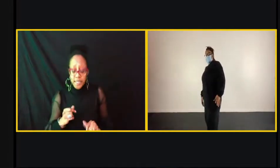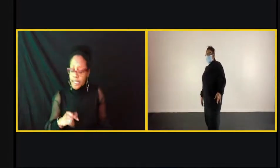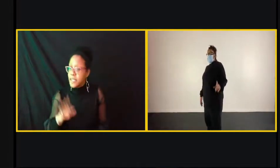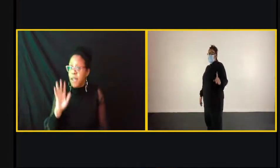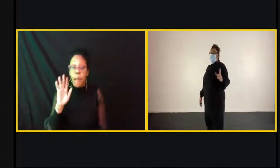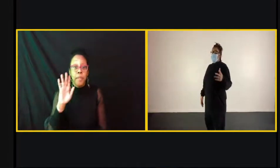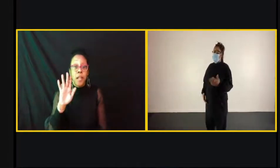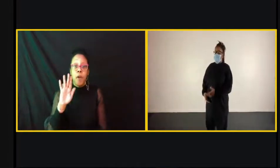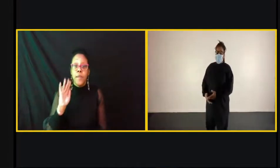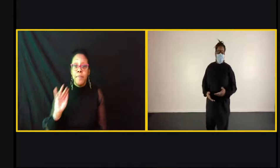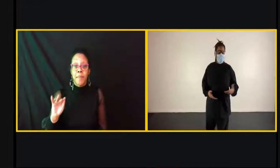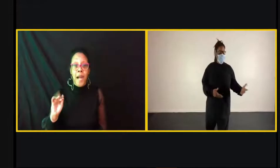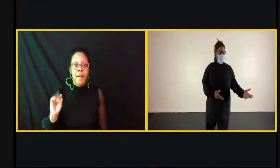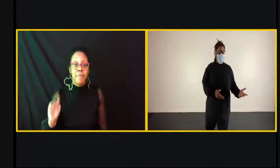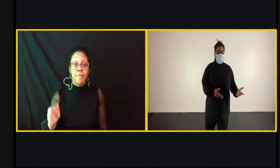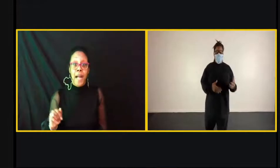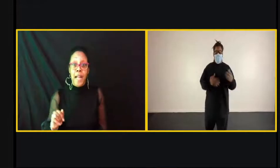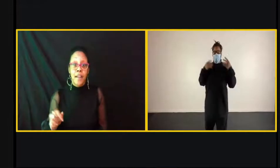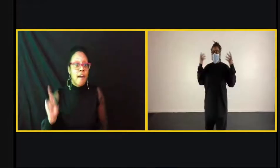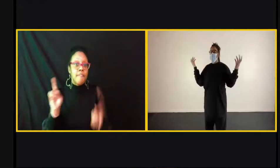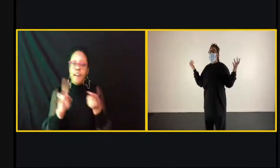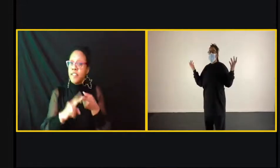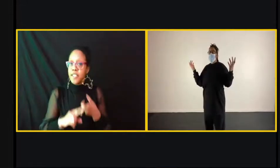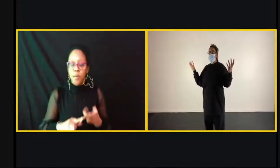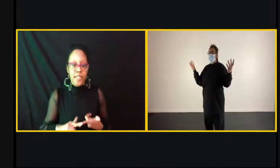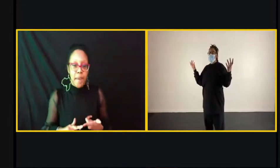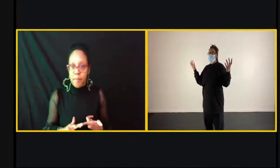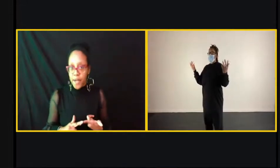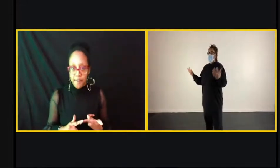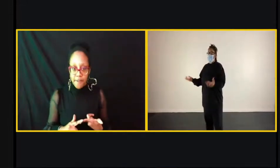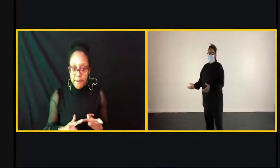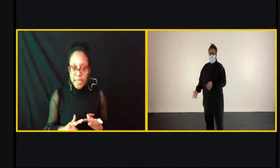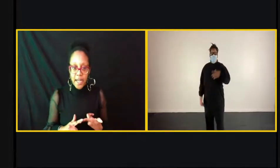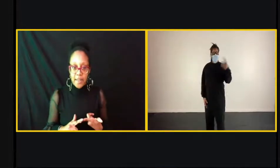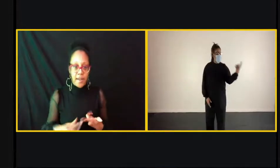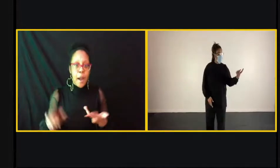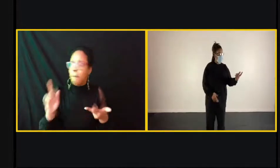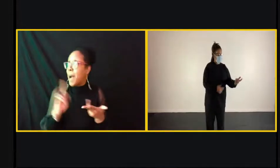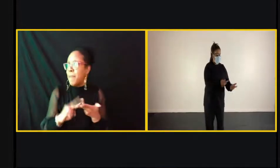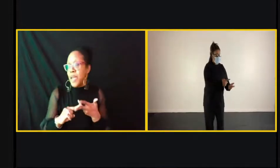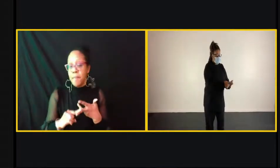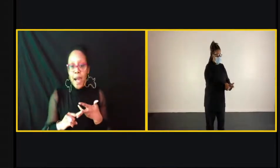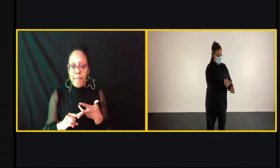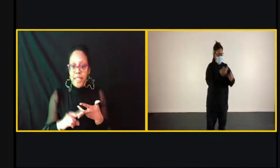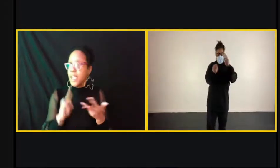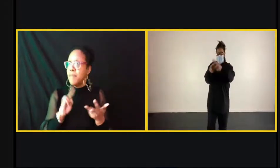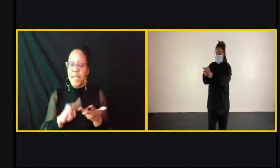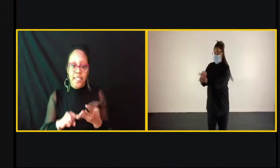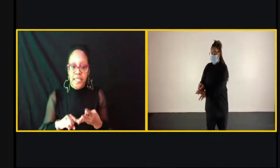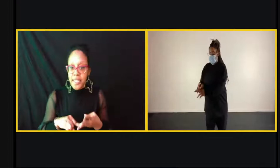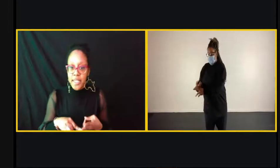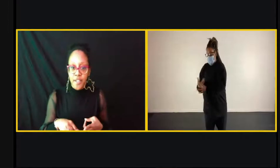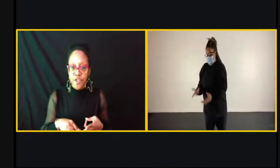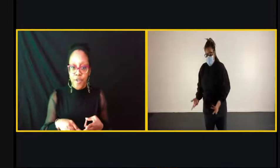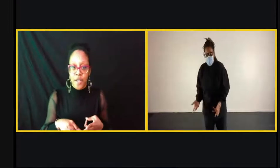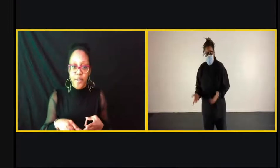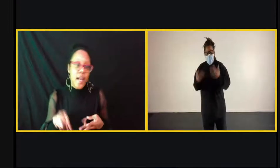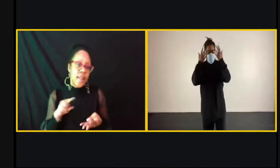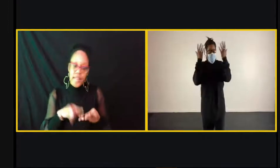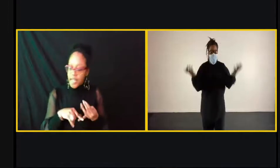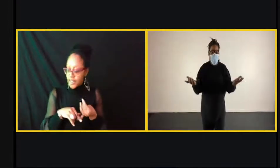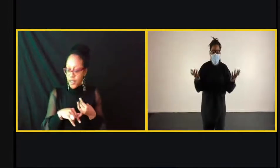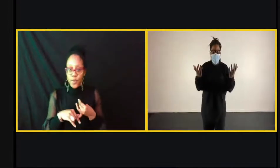many deceased are blowing my mind. First, there was my brother from another, my big mama, then my sister in the